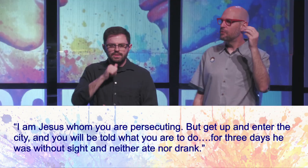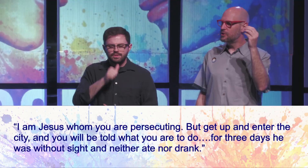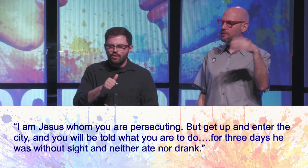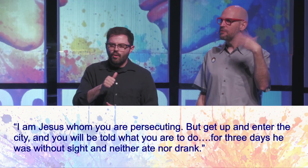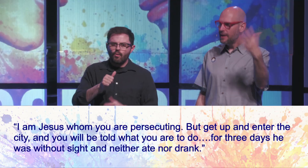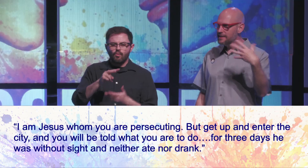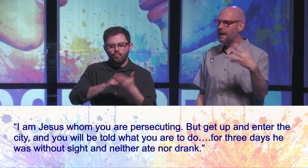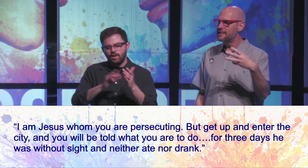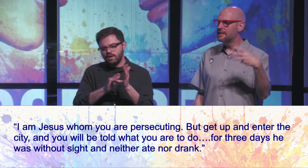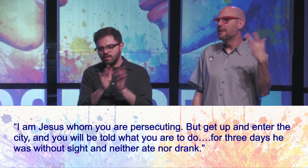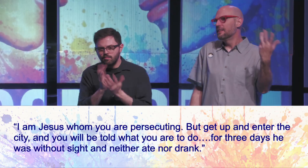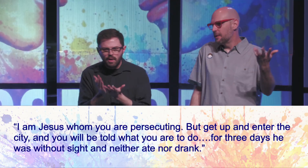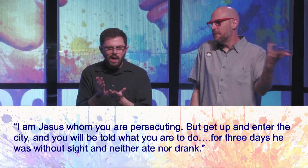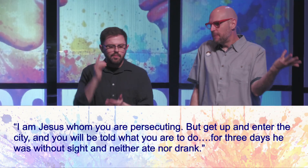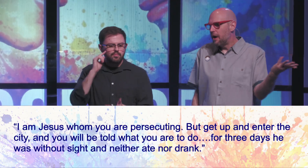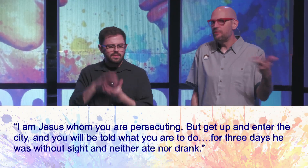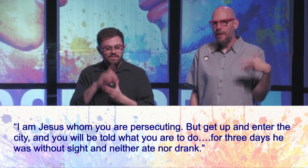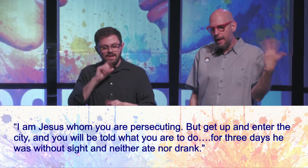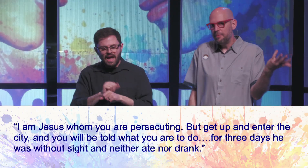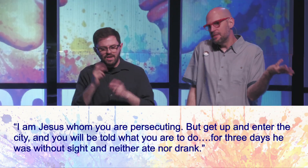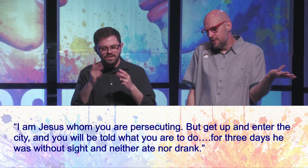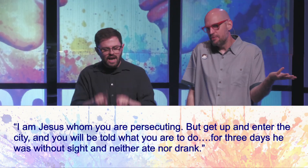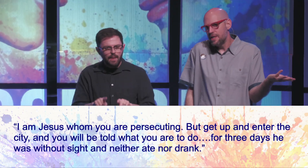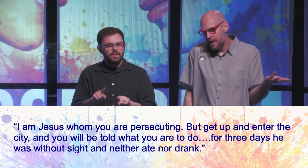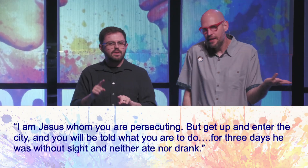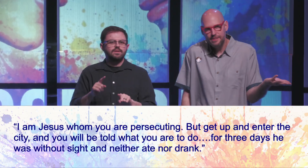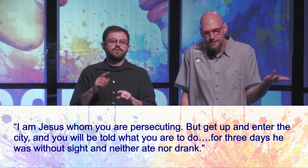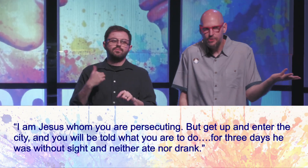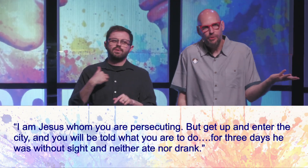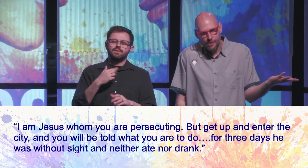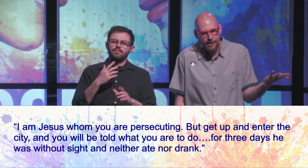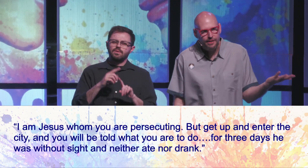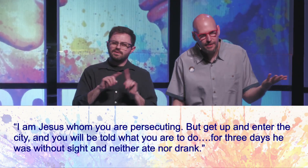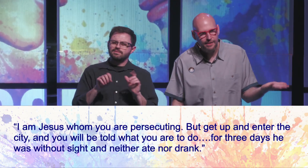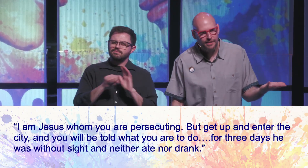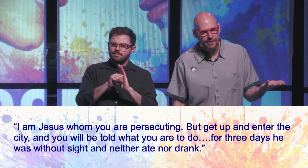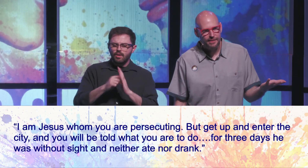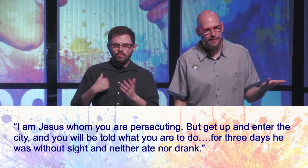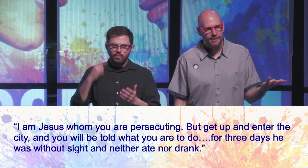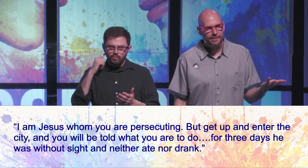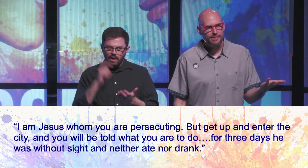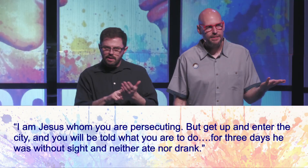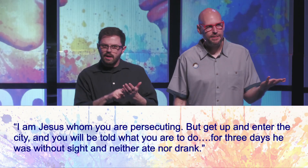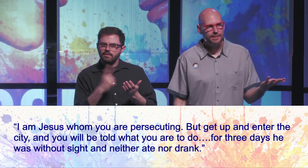But do we recognize that something powerful happens in 3 days in the story?